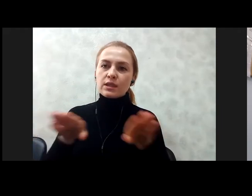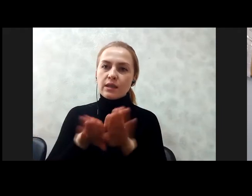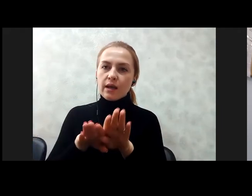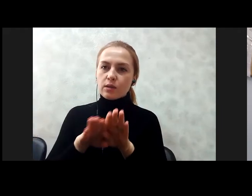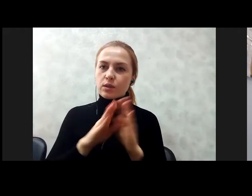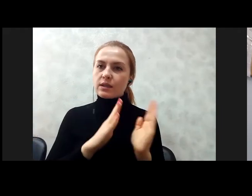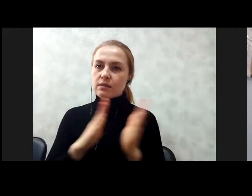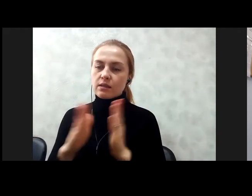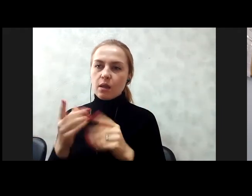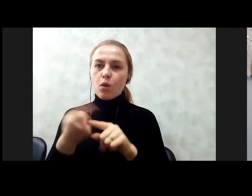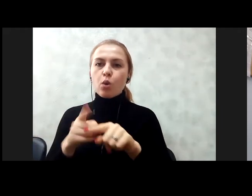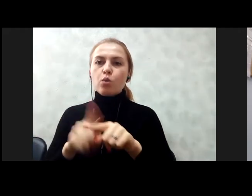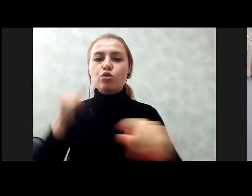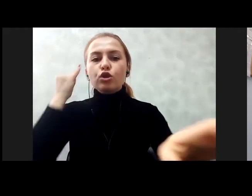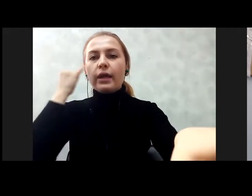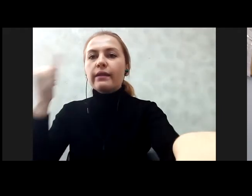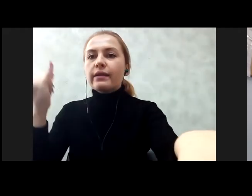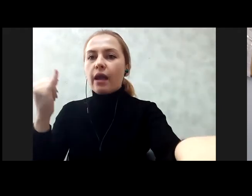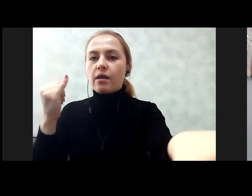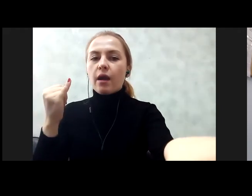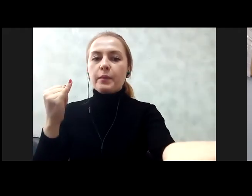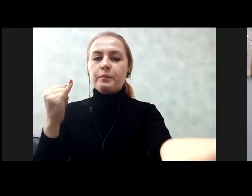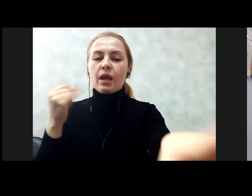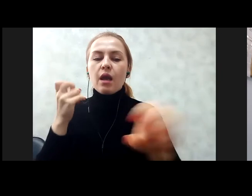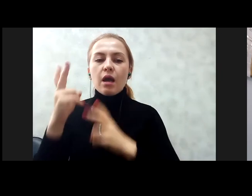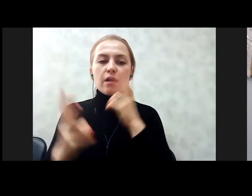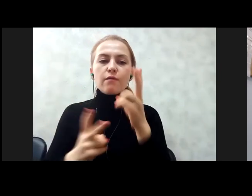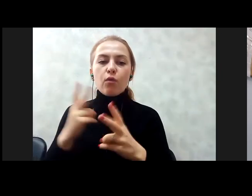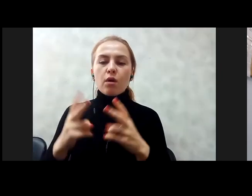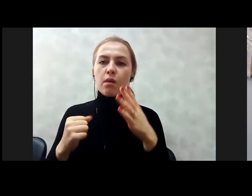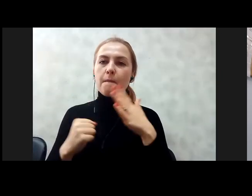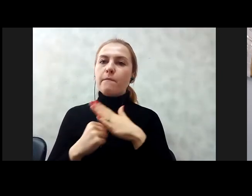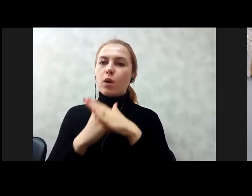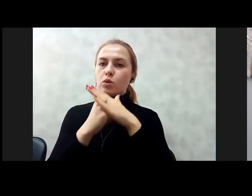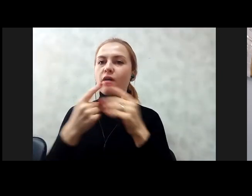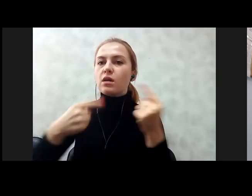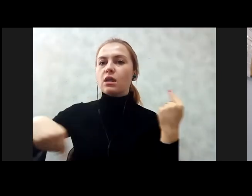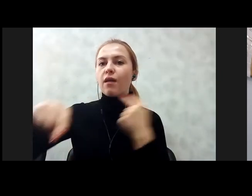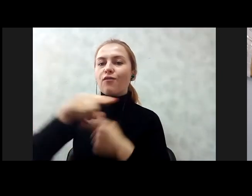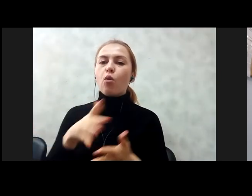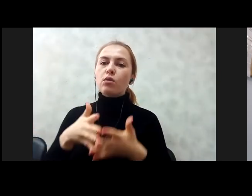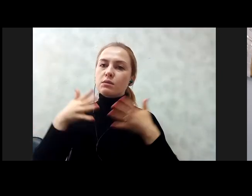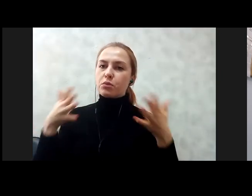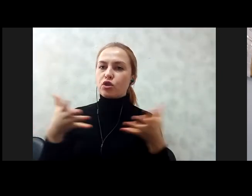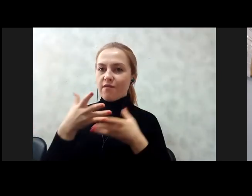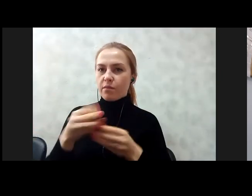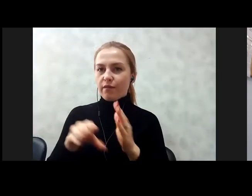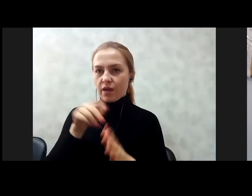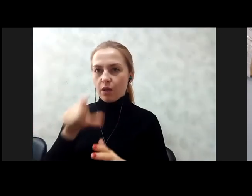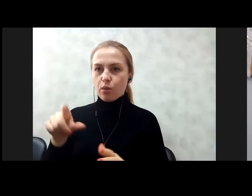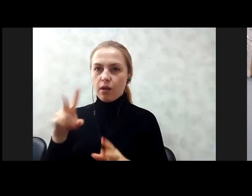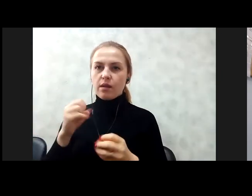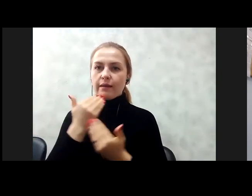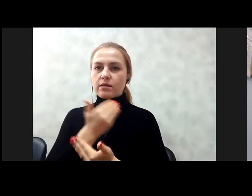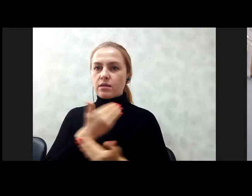will not happen, because the idea of a reform was focused on the enhancing of